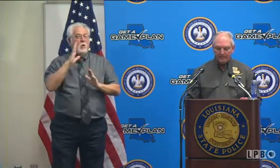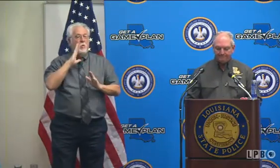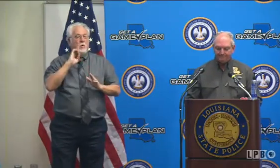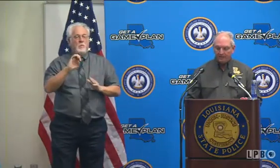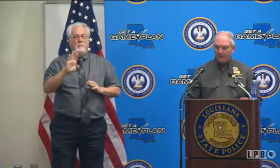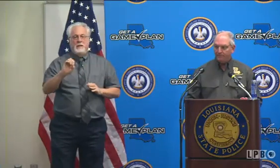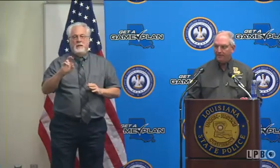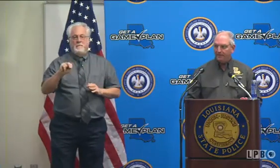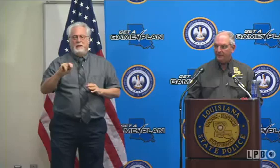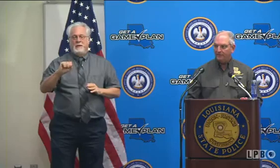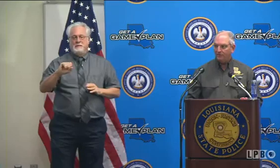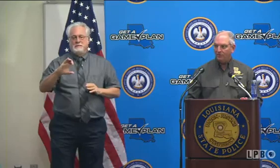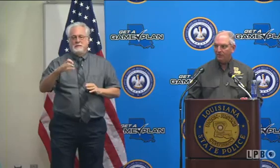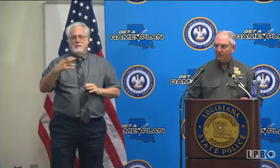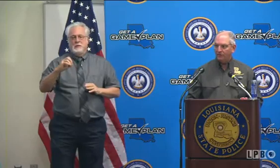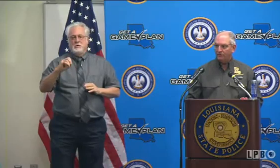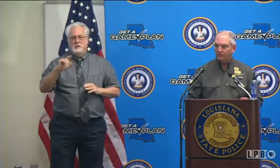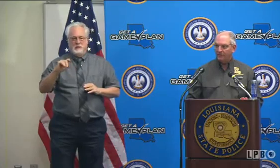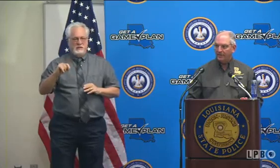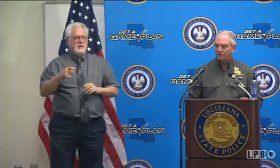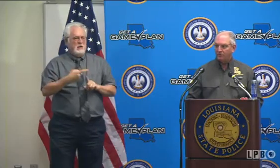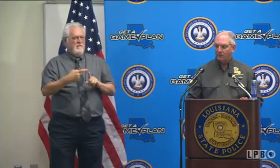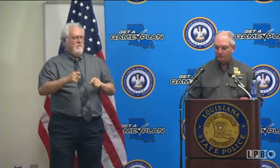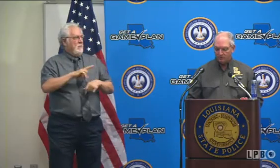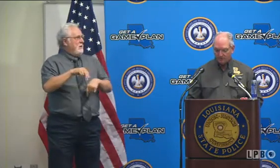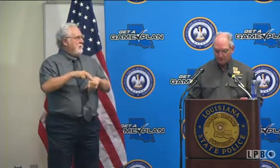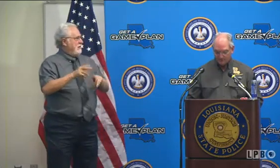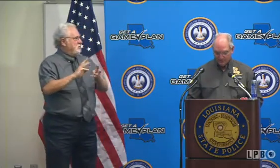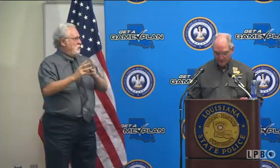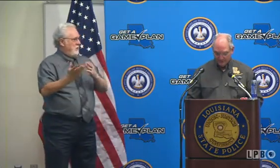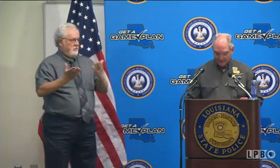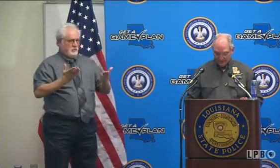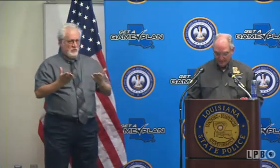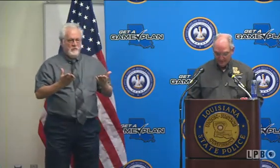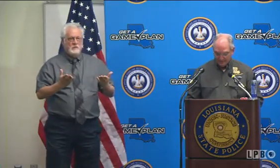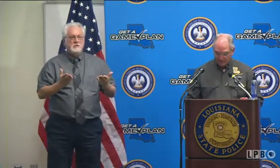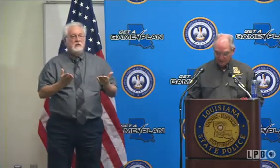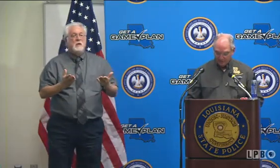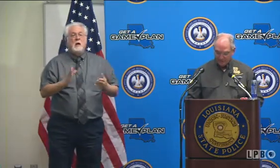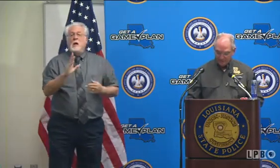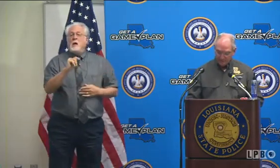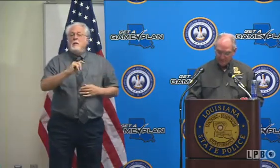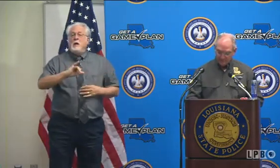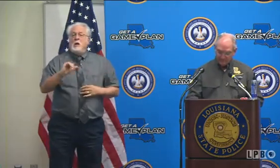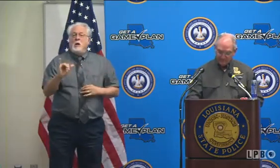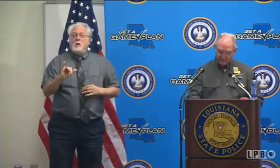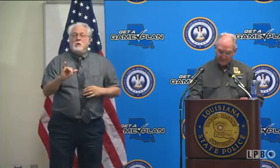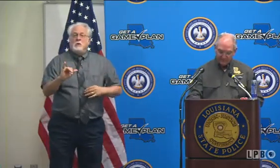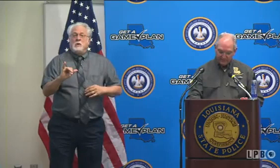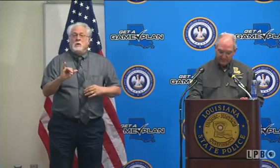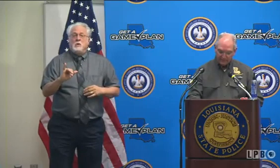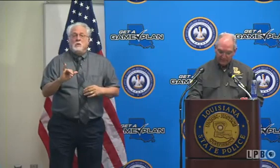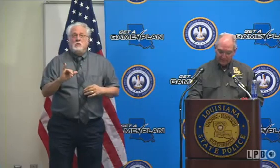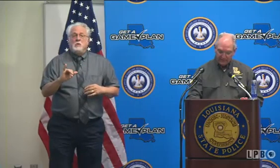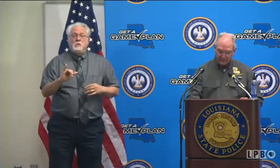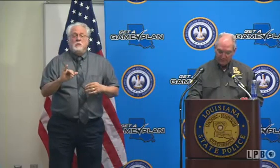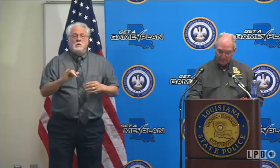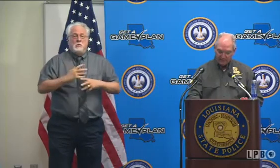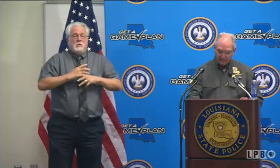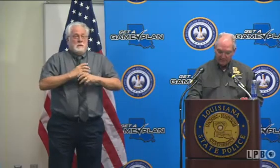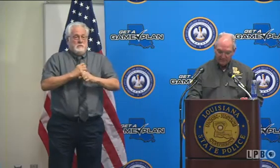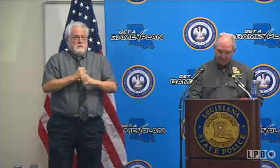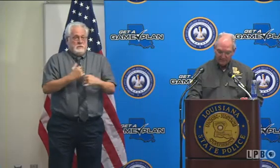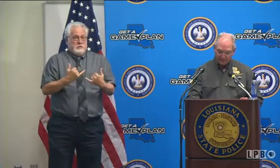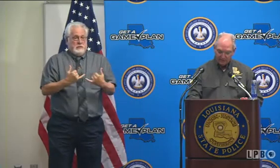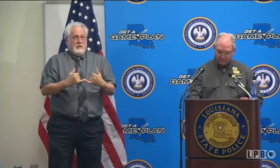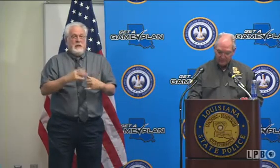Benjamin Schott. Ben, as you all know, is from the National Weather Service, but also scheduled to brief you today will